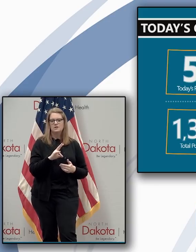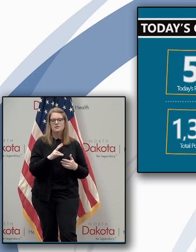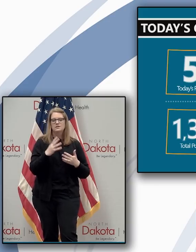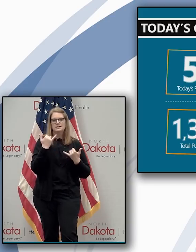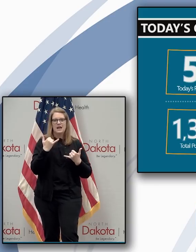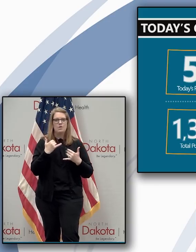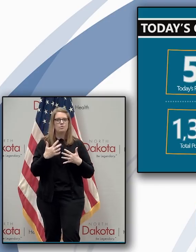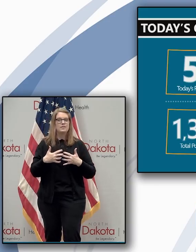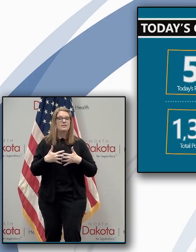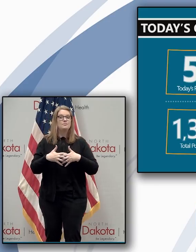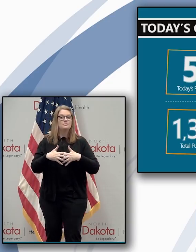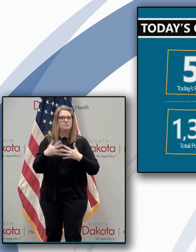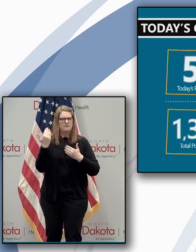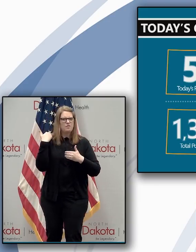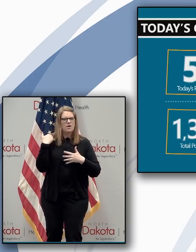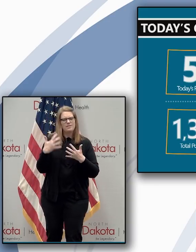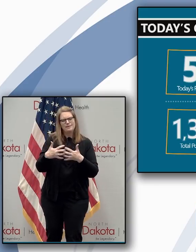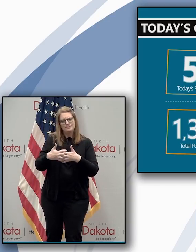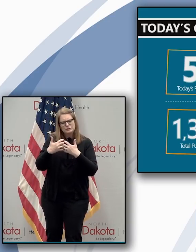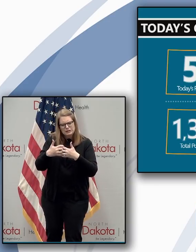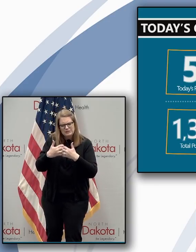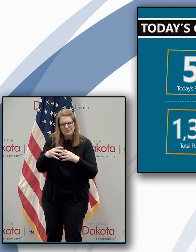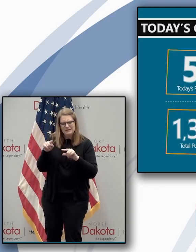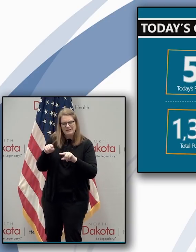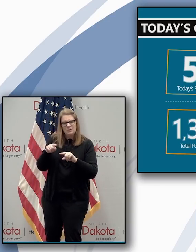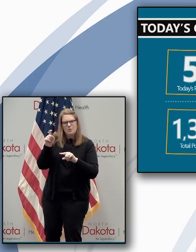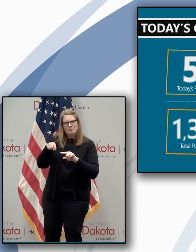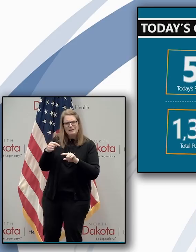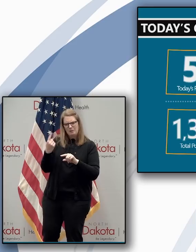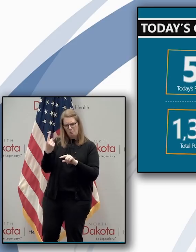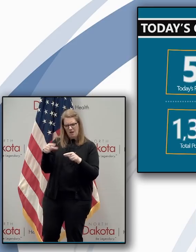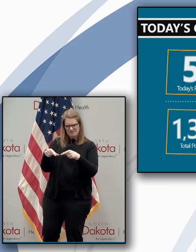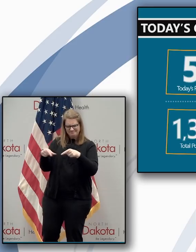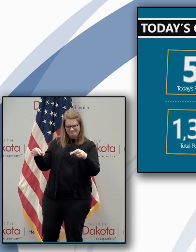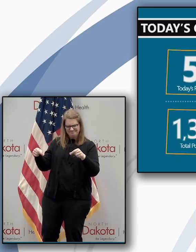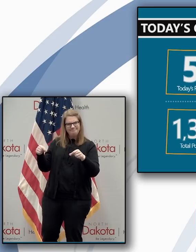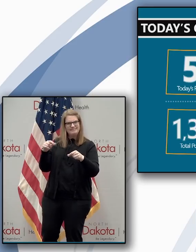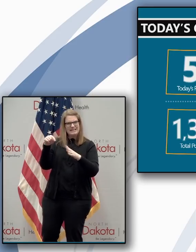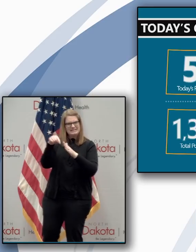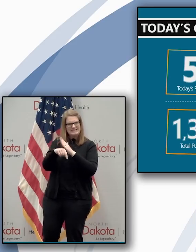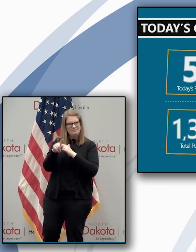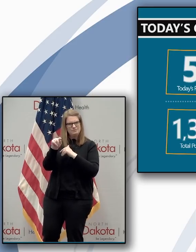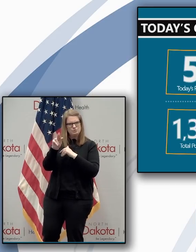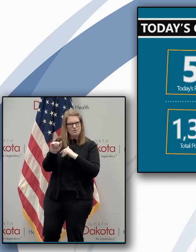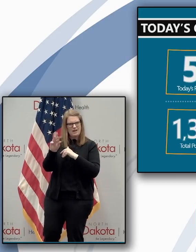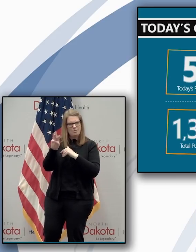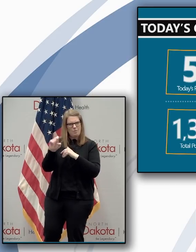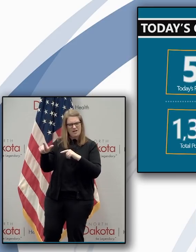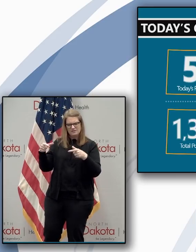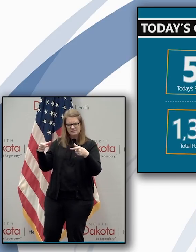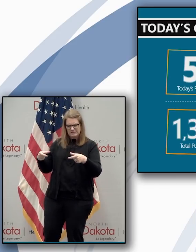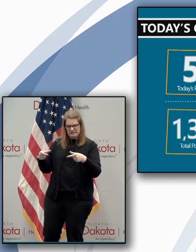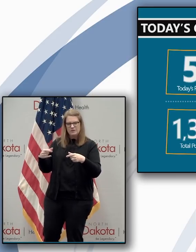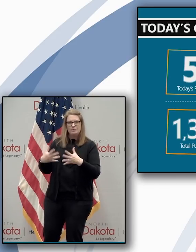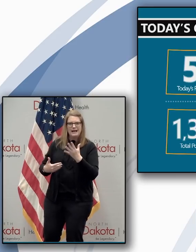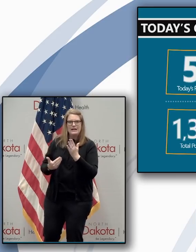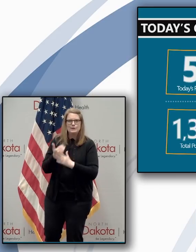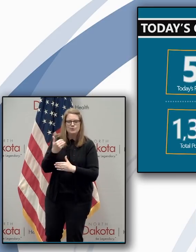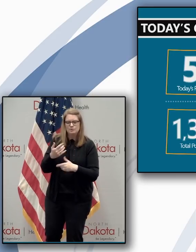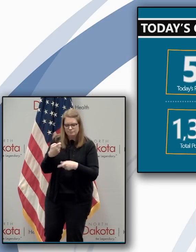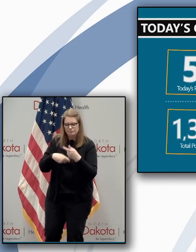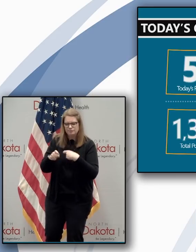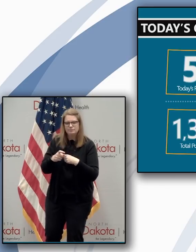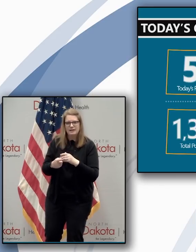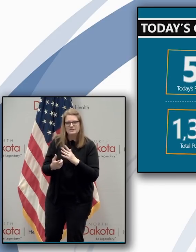machinery that was that we had the missing testing components back up online, and the team continues to work